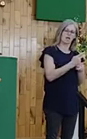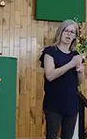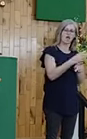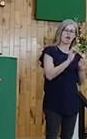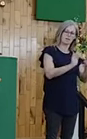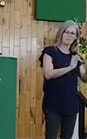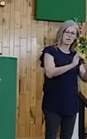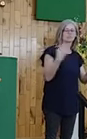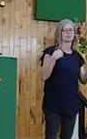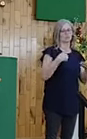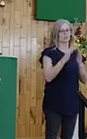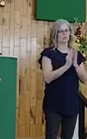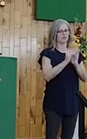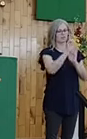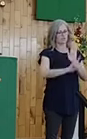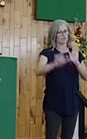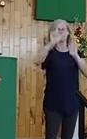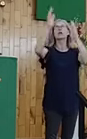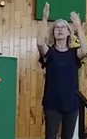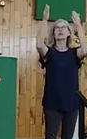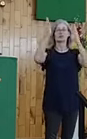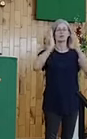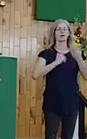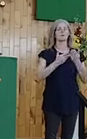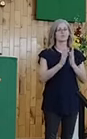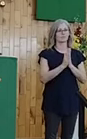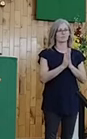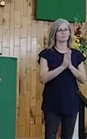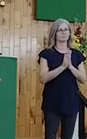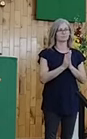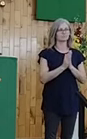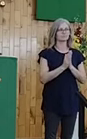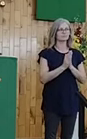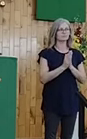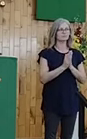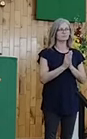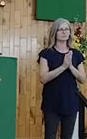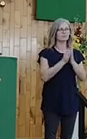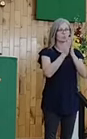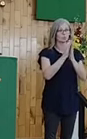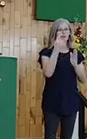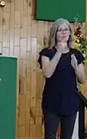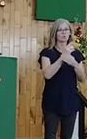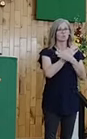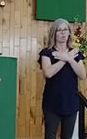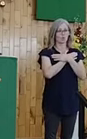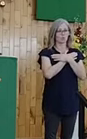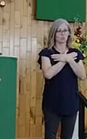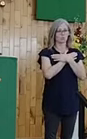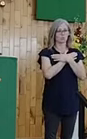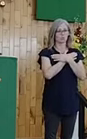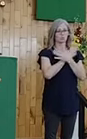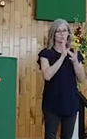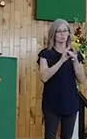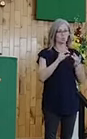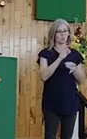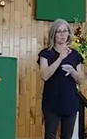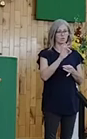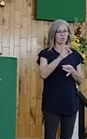compassion, let us pray to the Lord. Lord, hear our prayer. We pray for the reposed soul